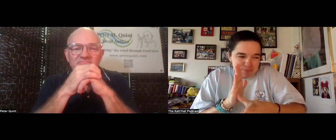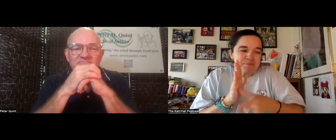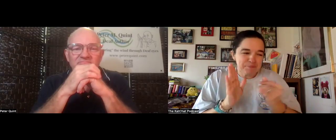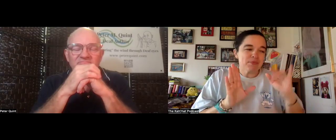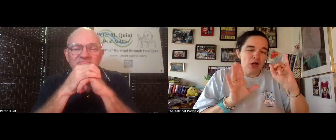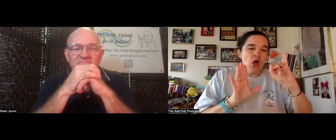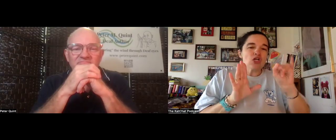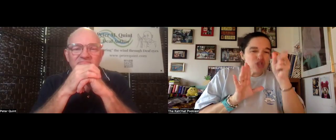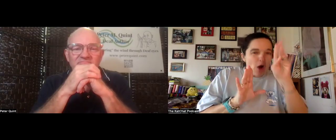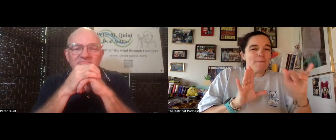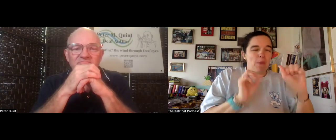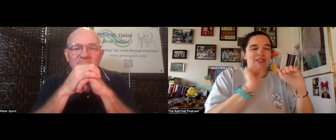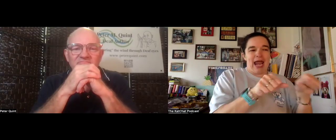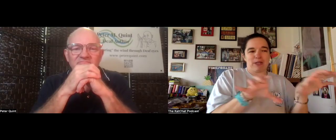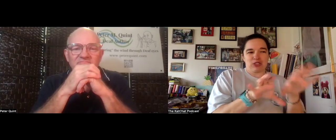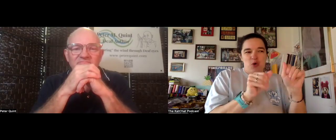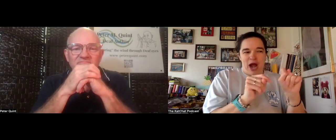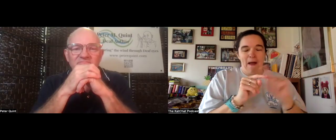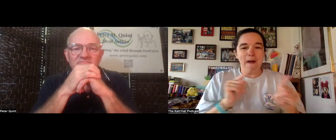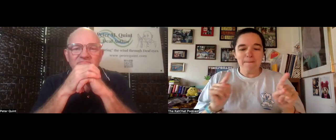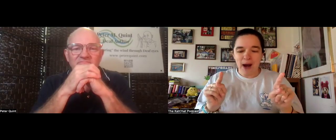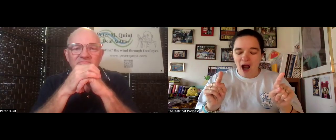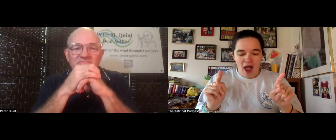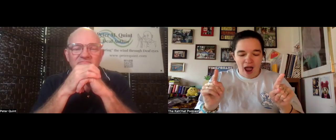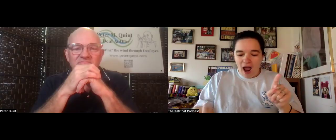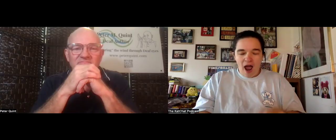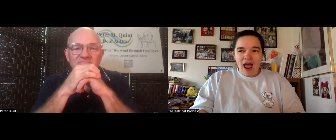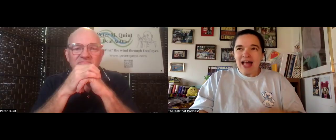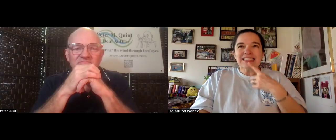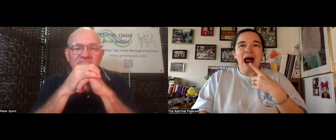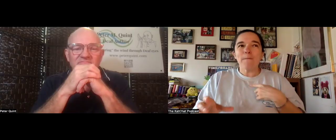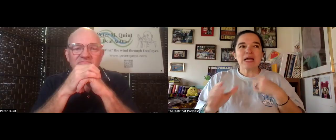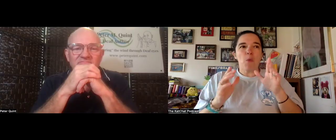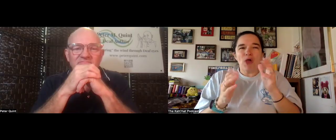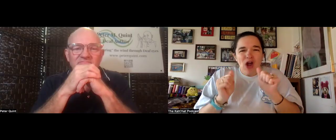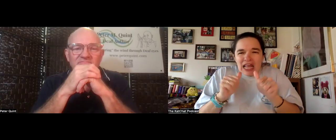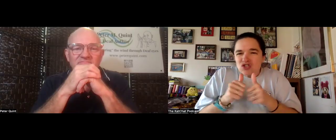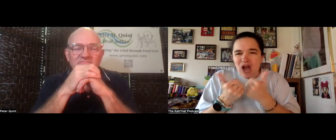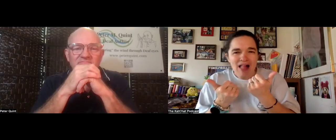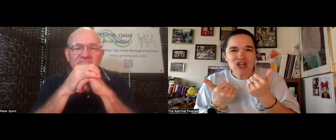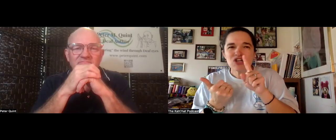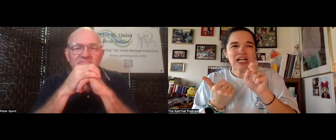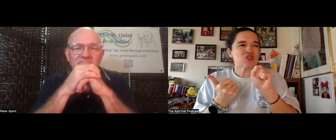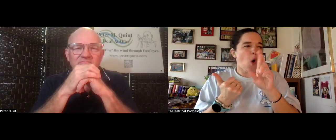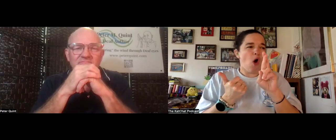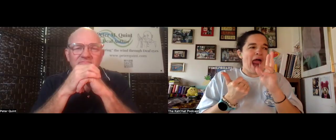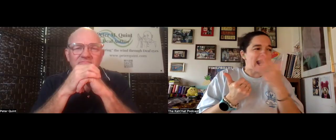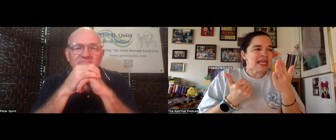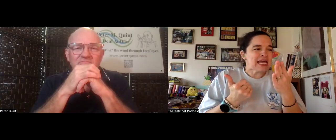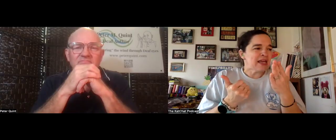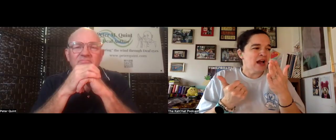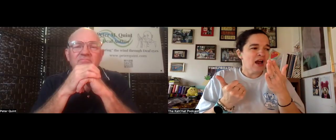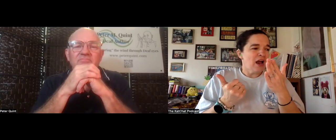later, Jeremy was able to do it. But tell me, were there any challenges